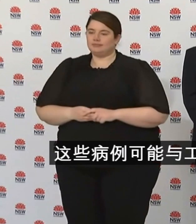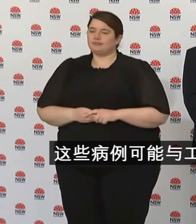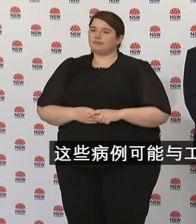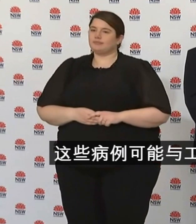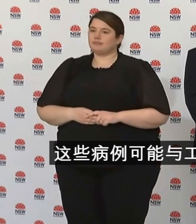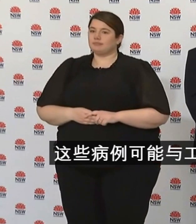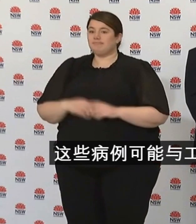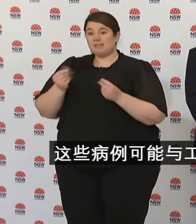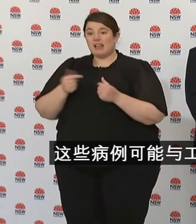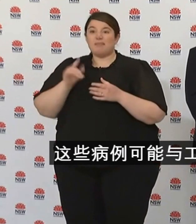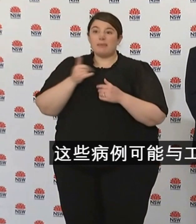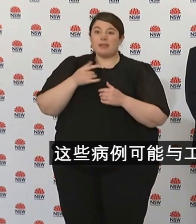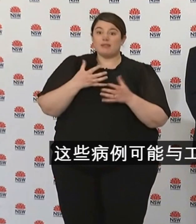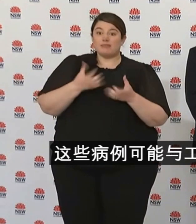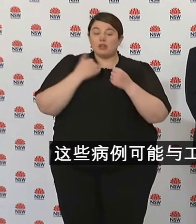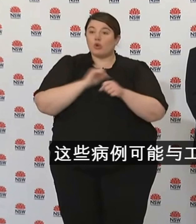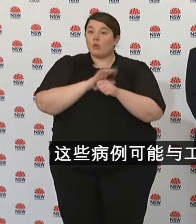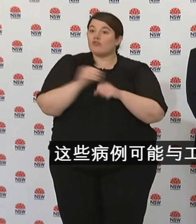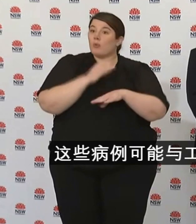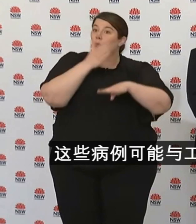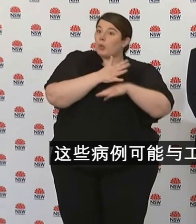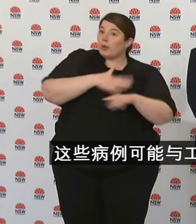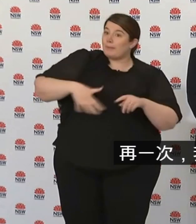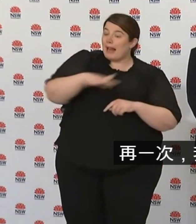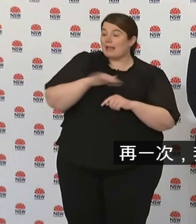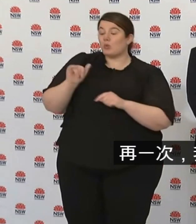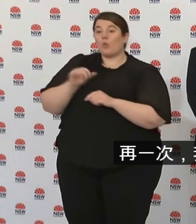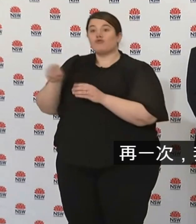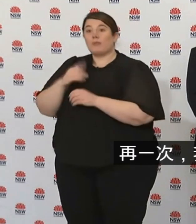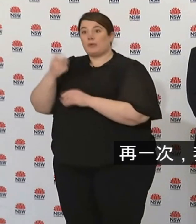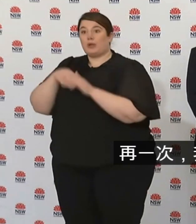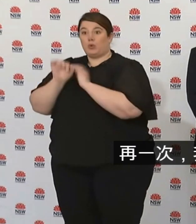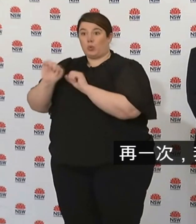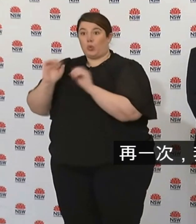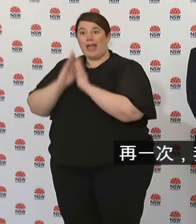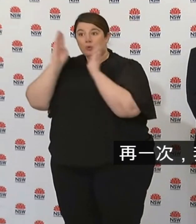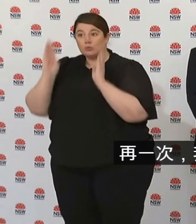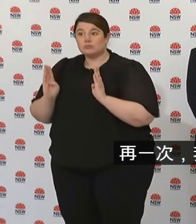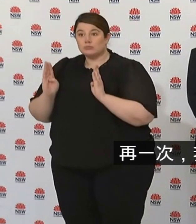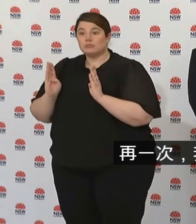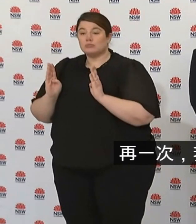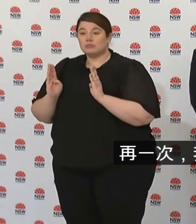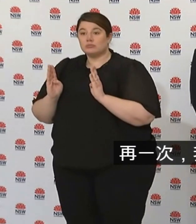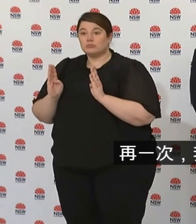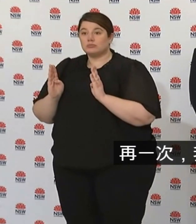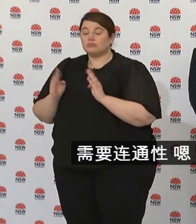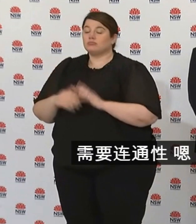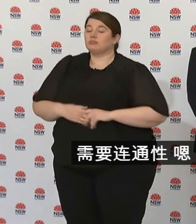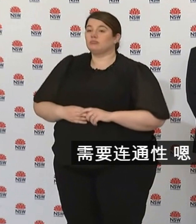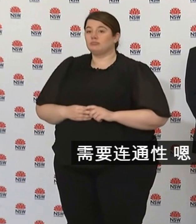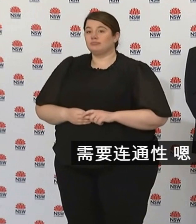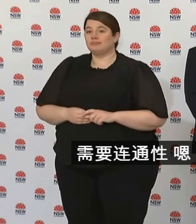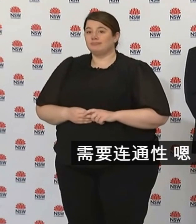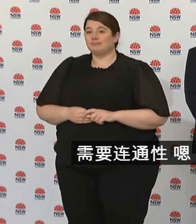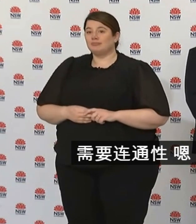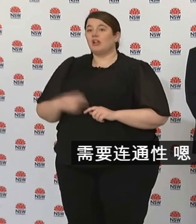may be linked to workplaces or other household interactions. And again, I can't stress this enough. I understand the